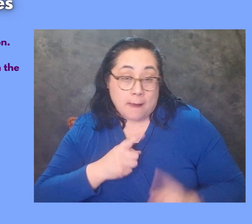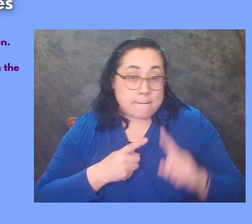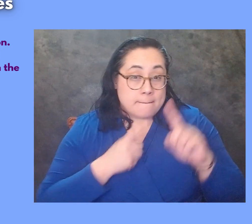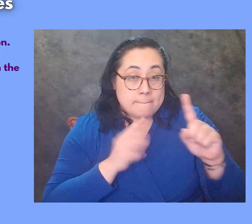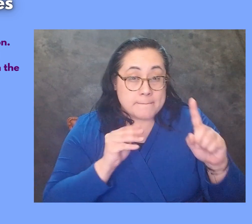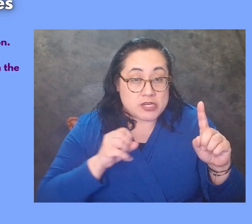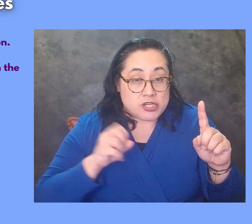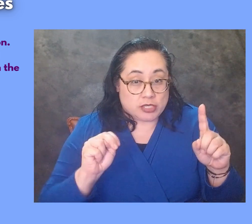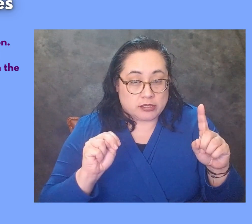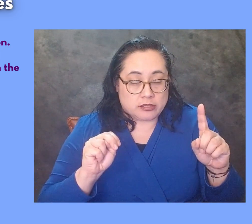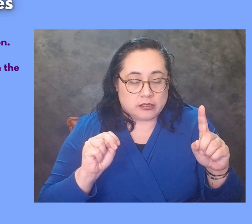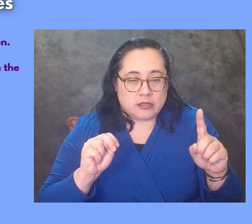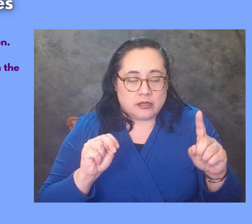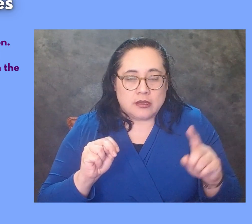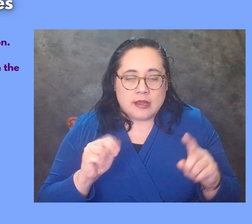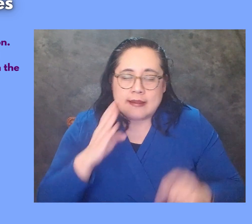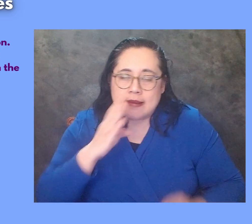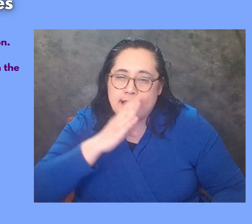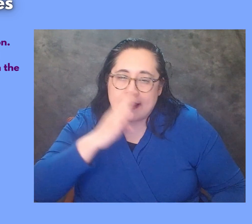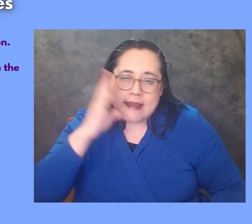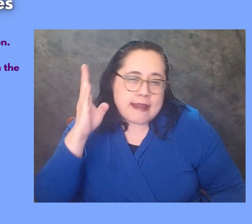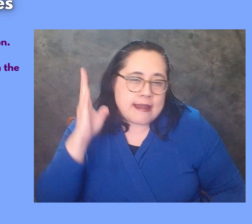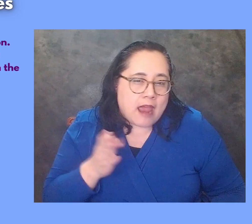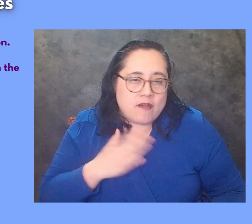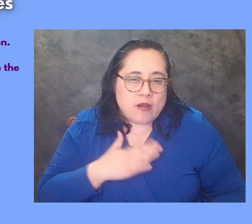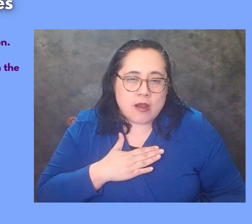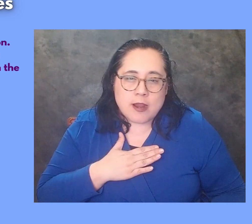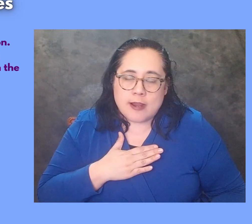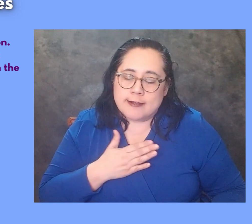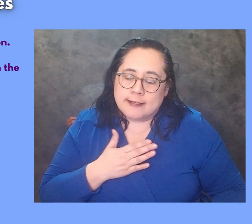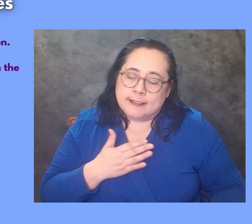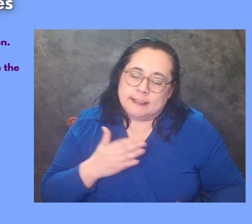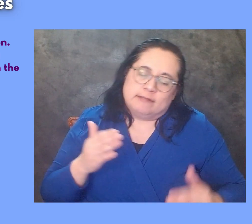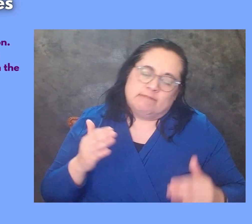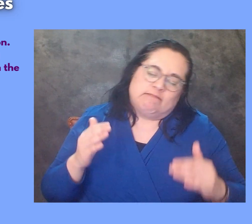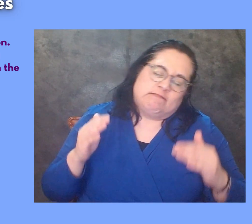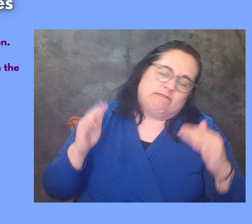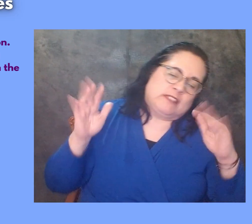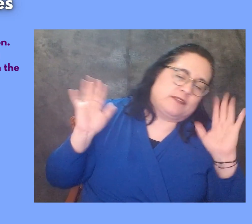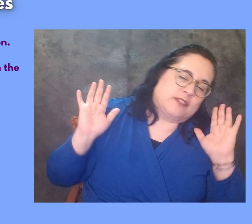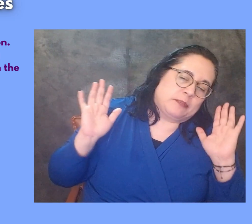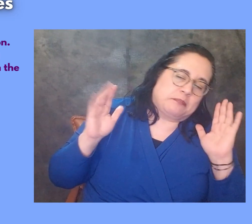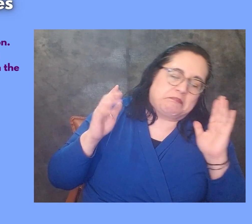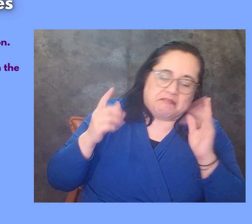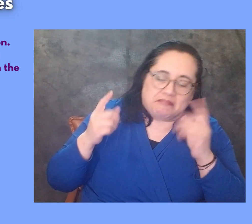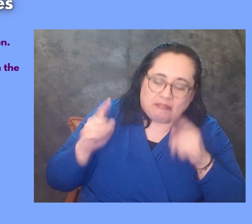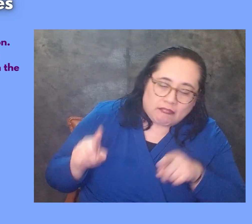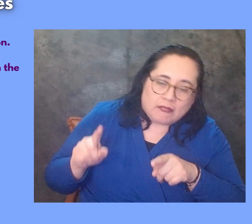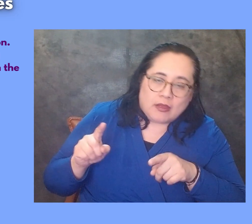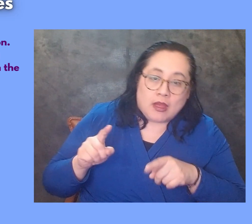my mission, something I never waver from,